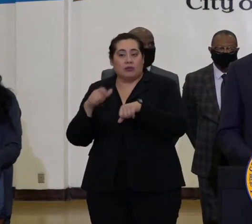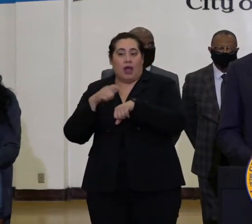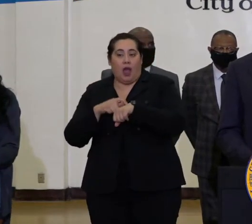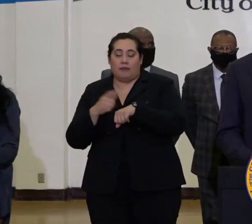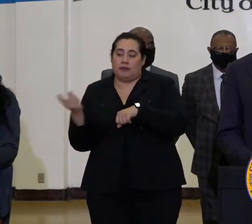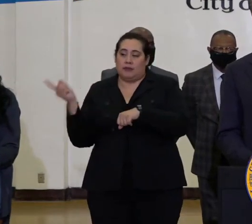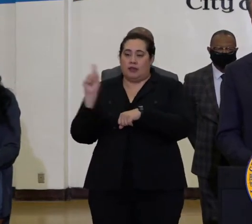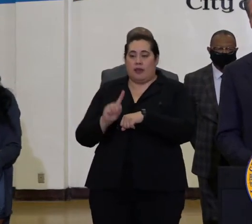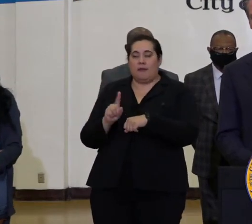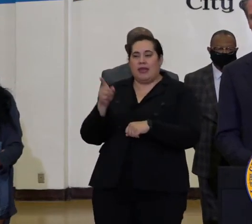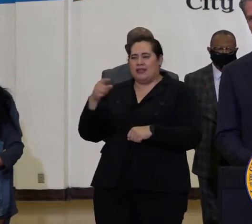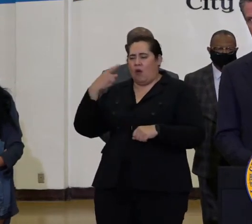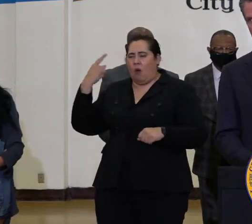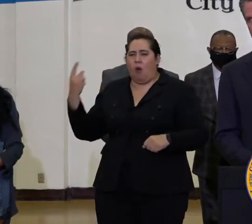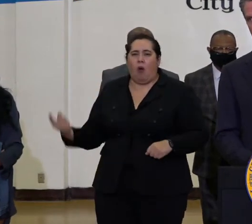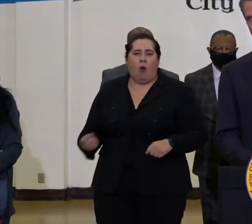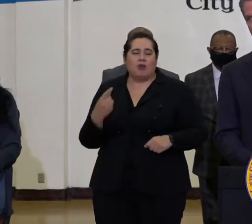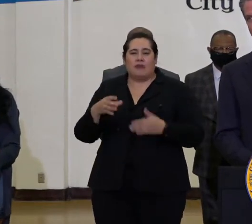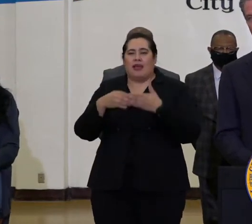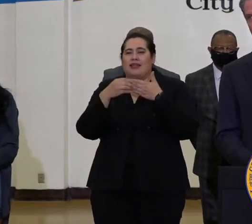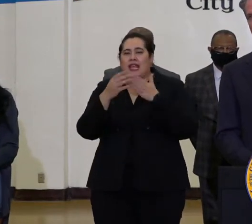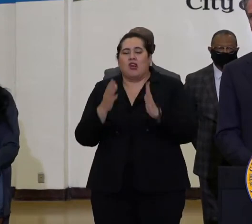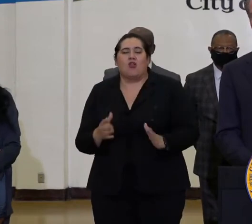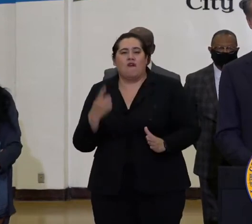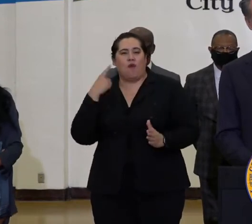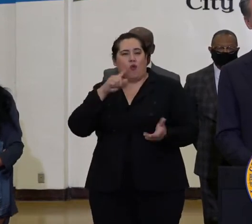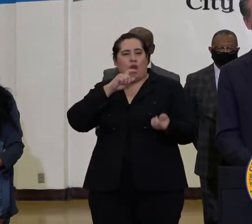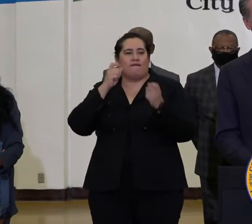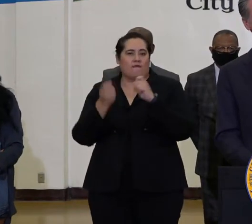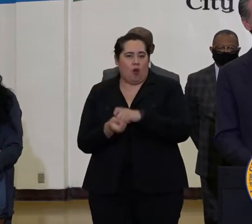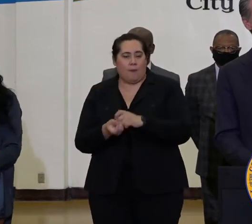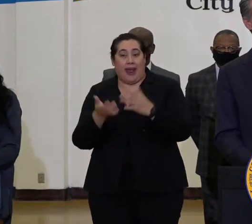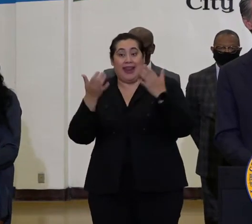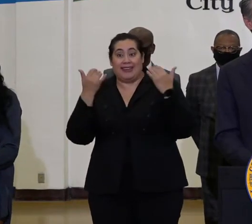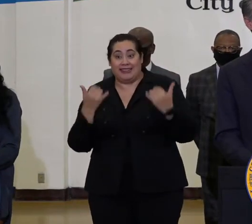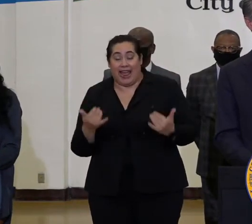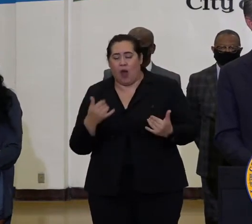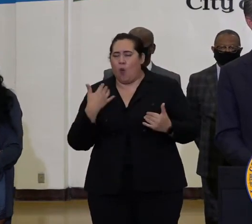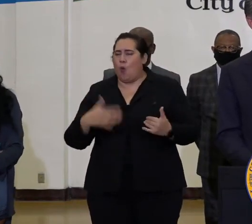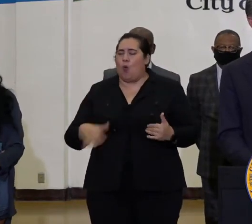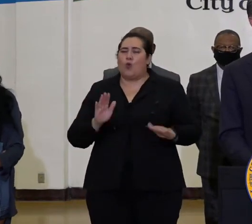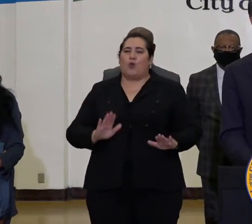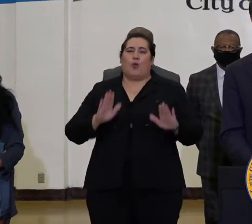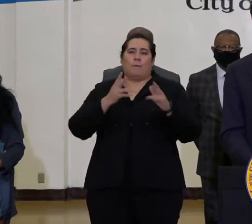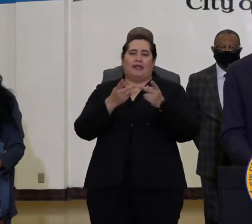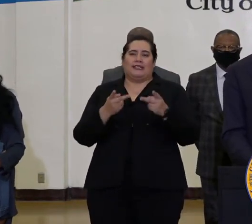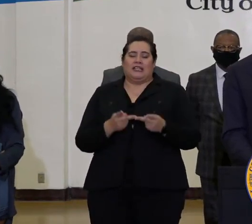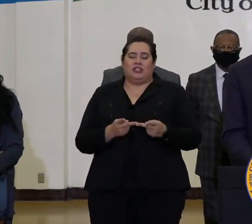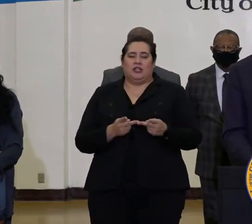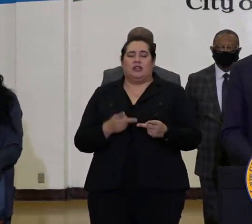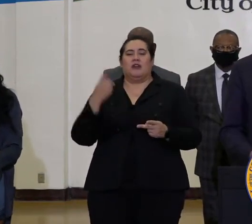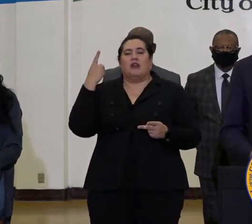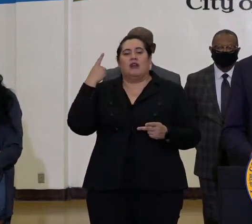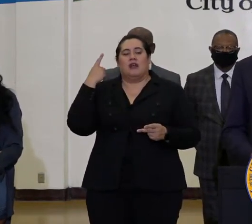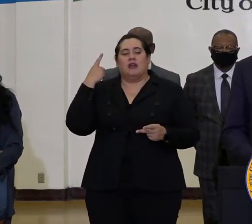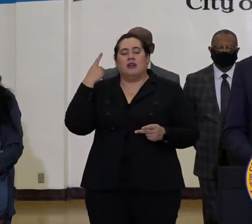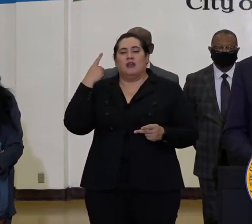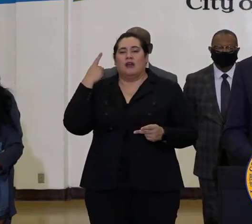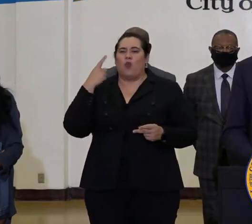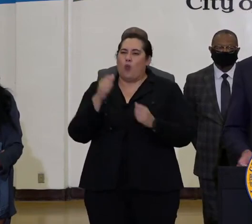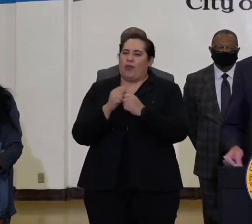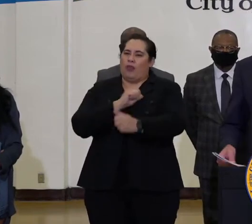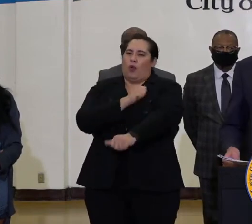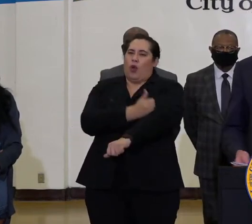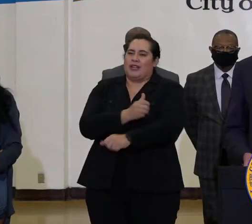be here, who has always been a leader on reform, and now he's in a remarkable position of authority to